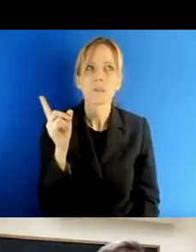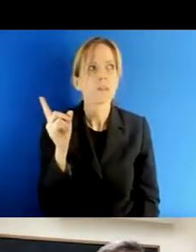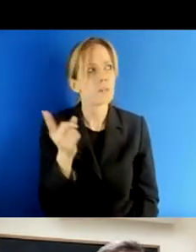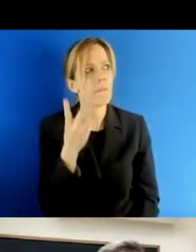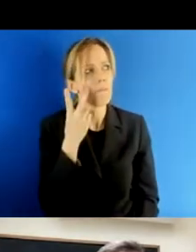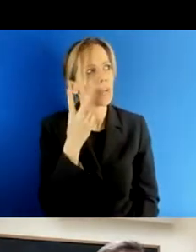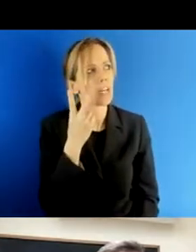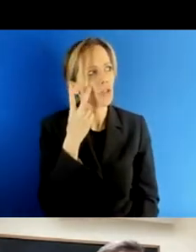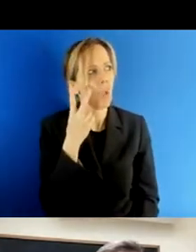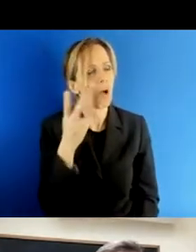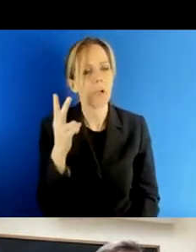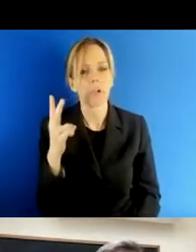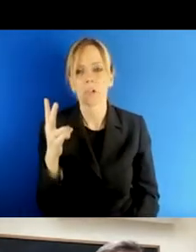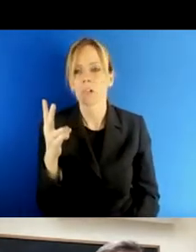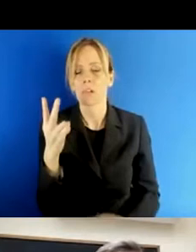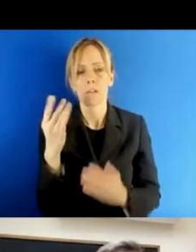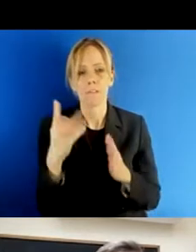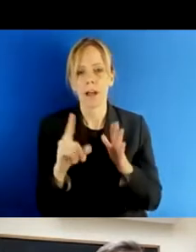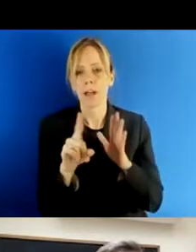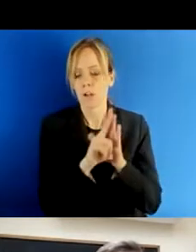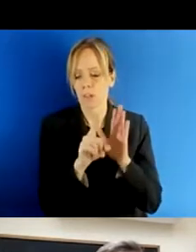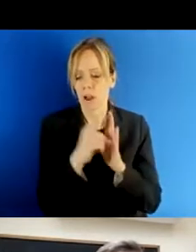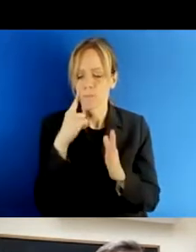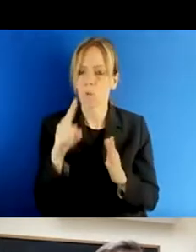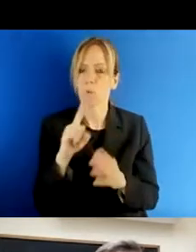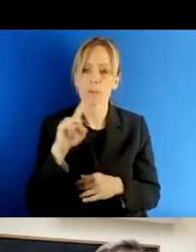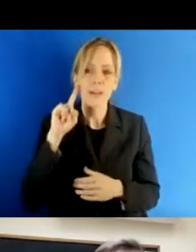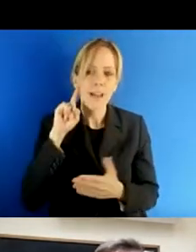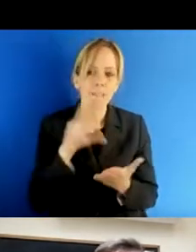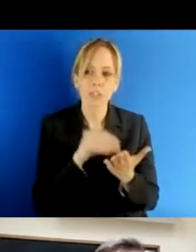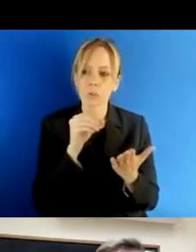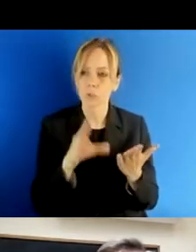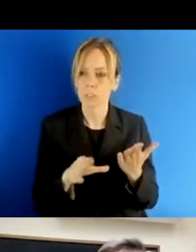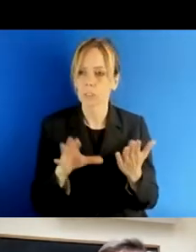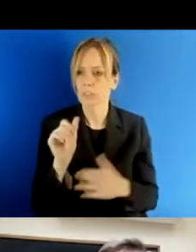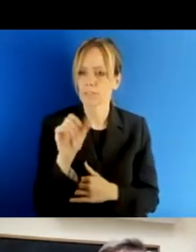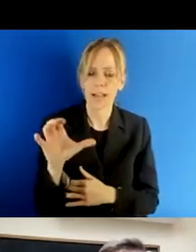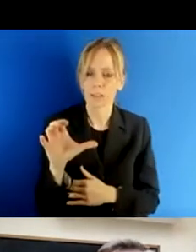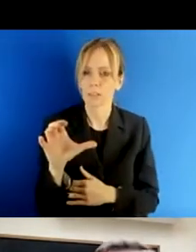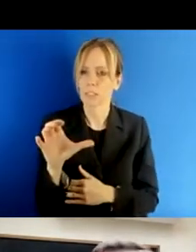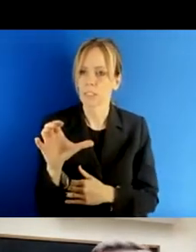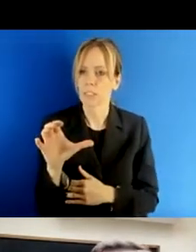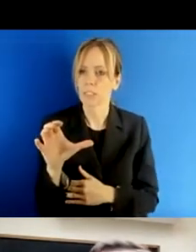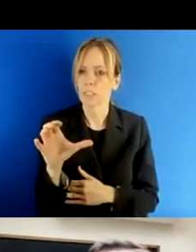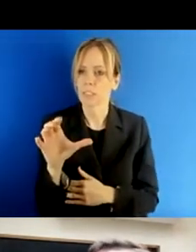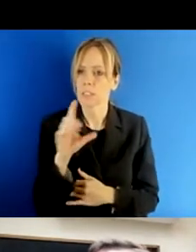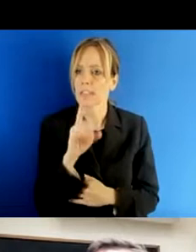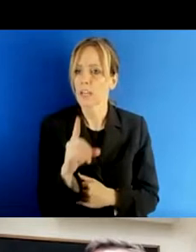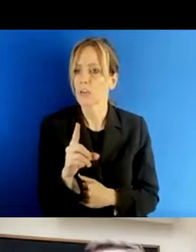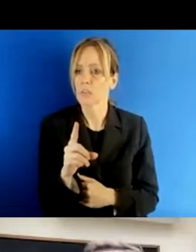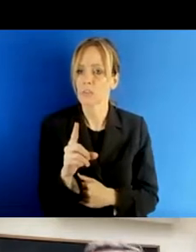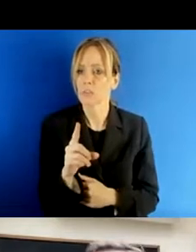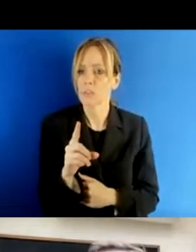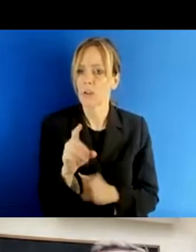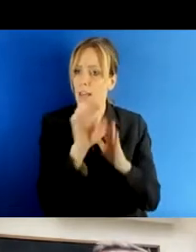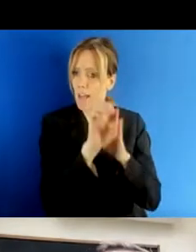for students who are deaf, for faculty, people who are deaf. There is an